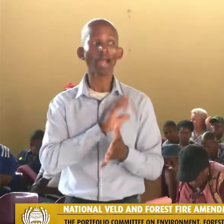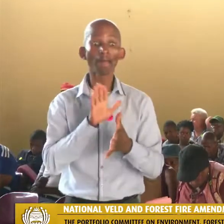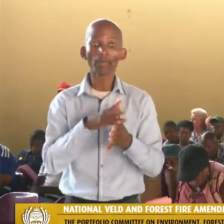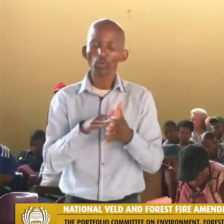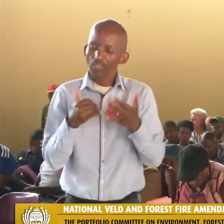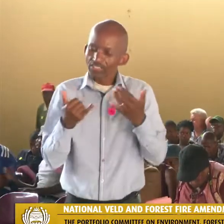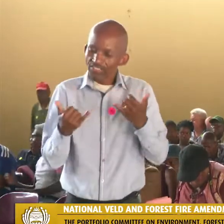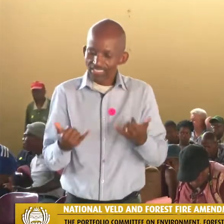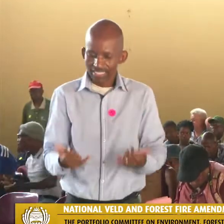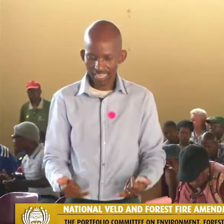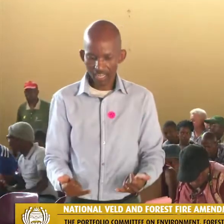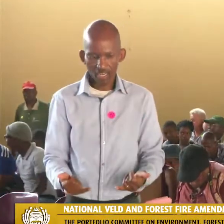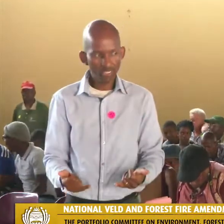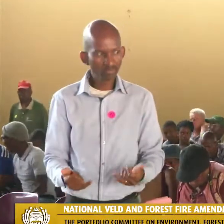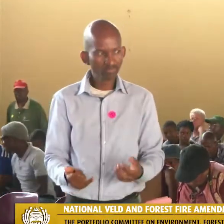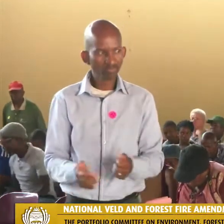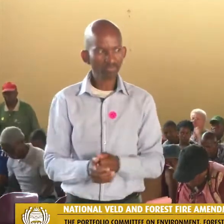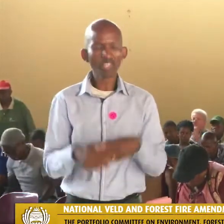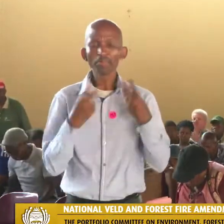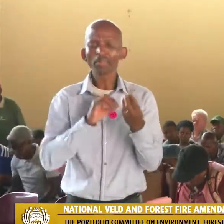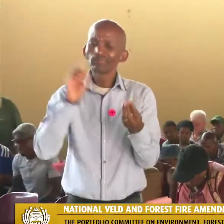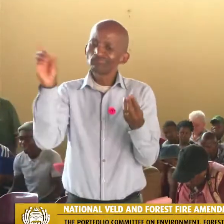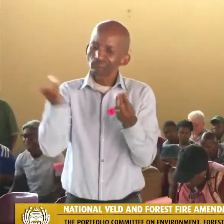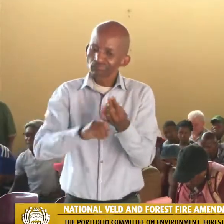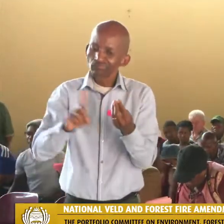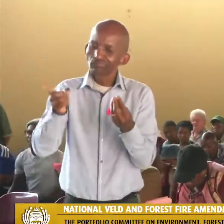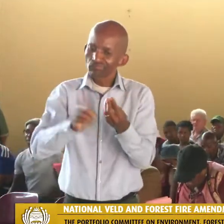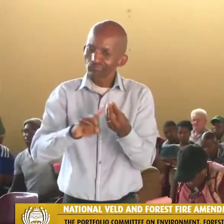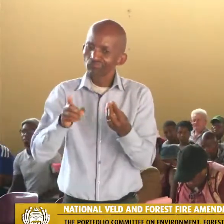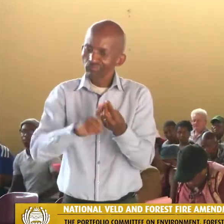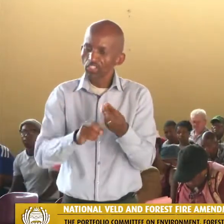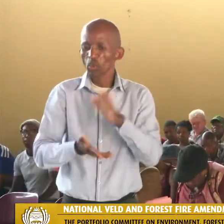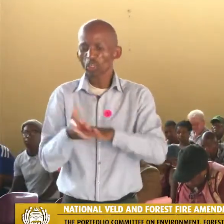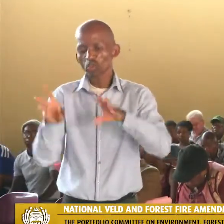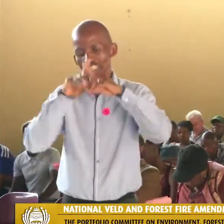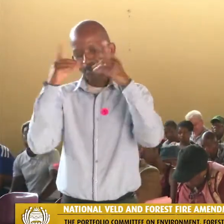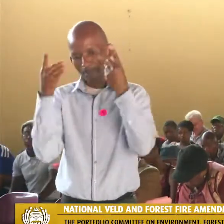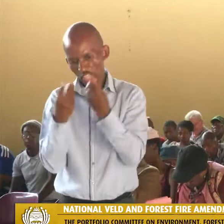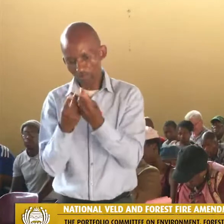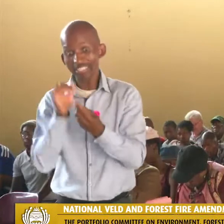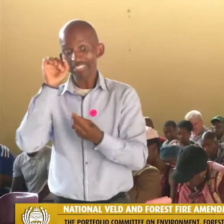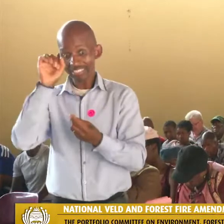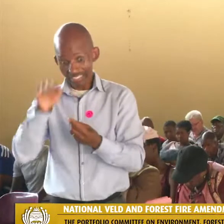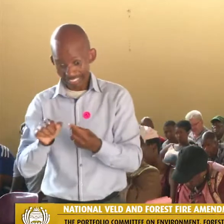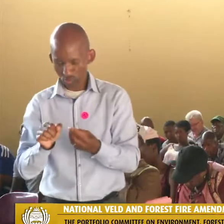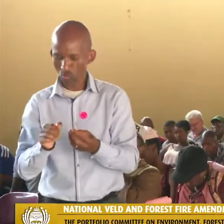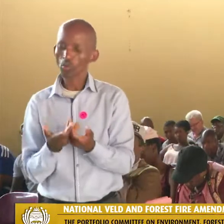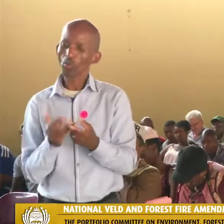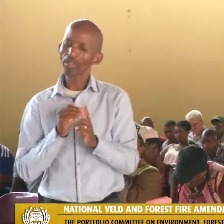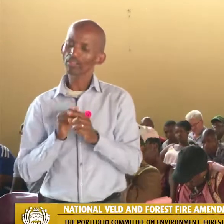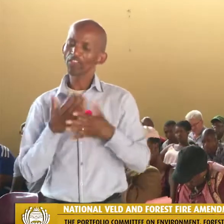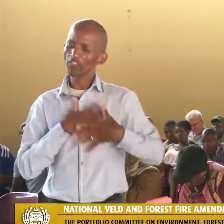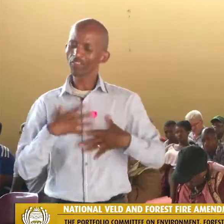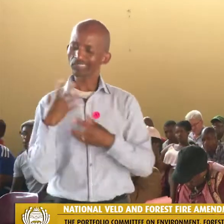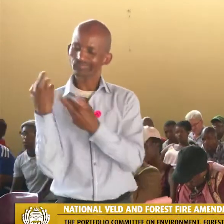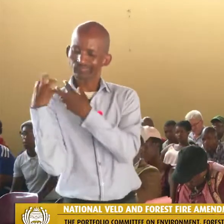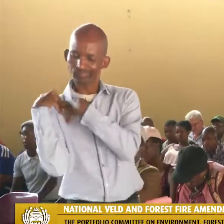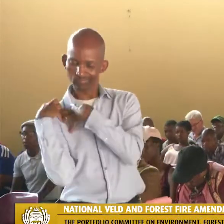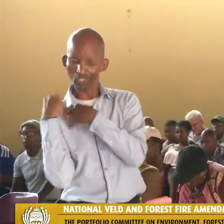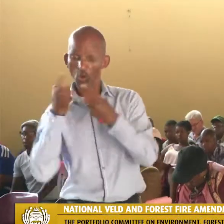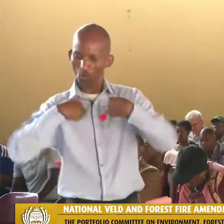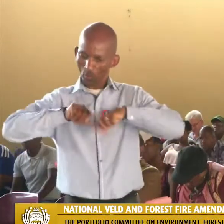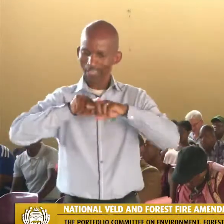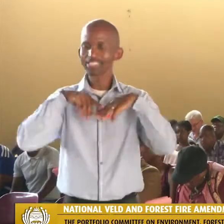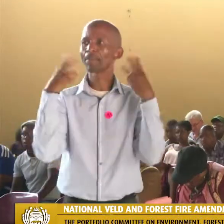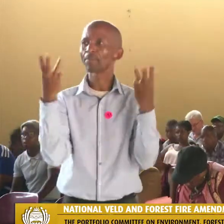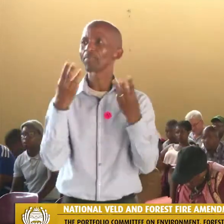nong o kry-a dithupa tse e leng gore di ya ko departmenteng tse ding re imetse re le balemi I guess. Because currently you'll get queries. Okay.